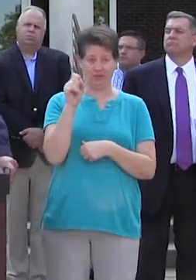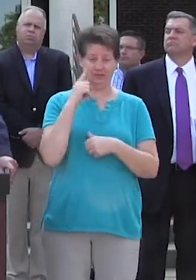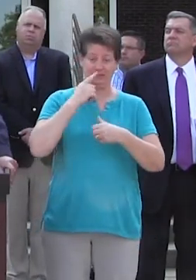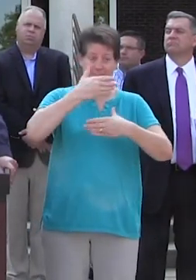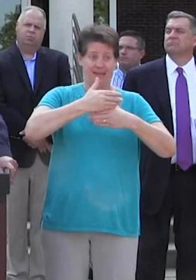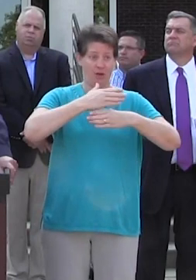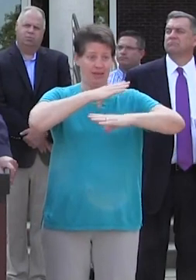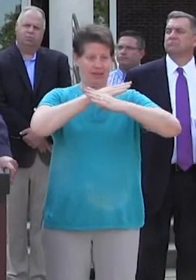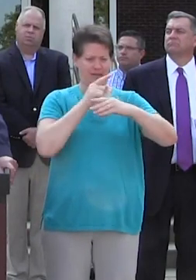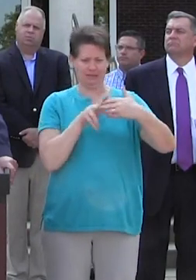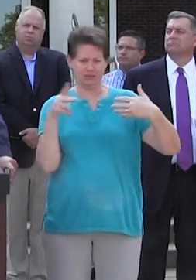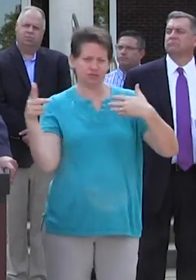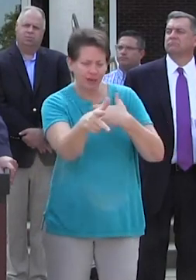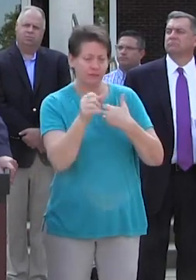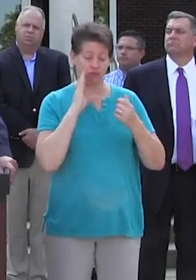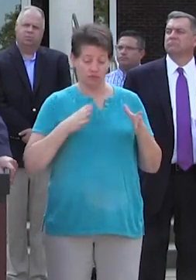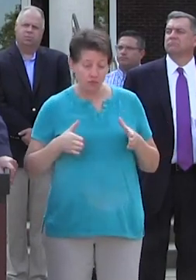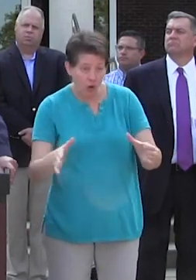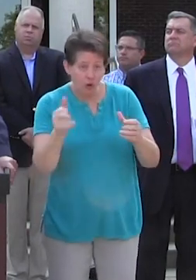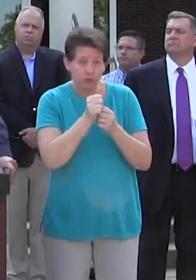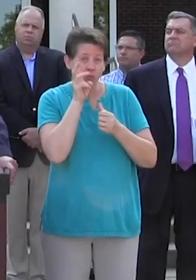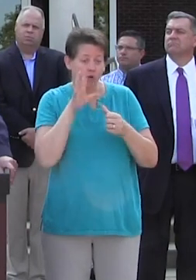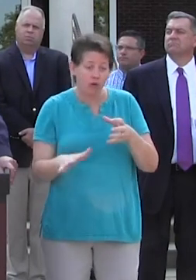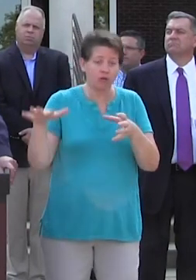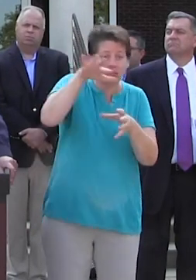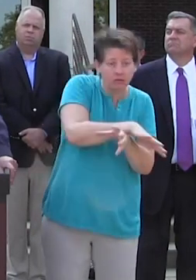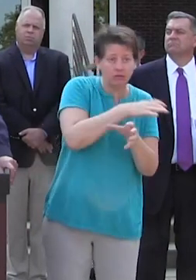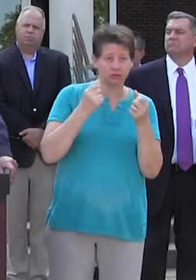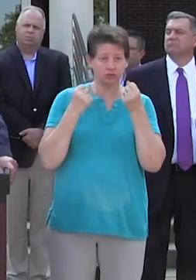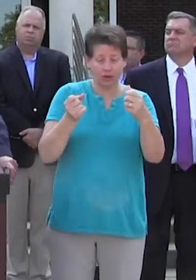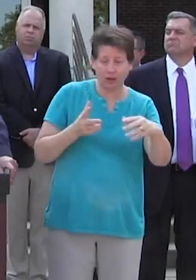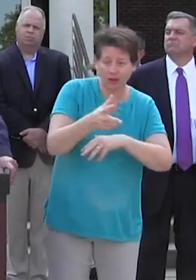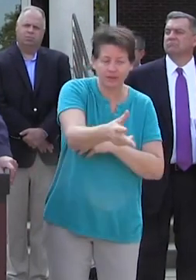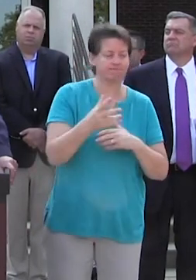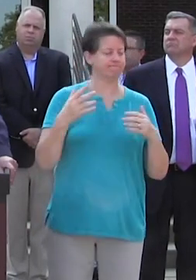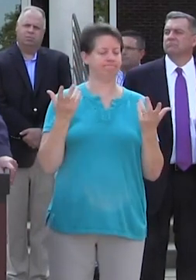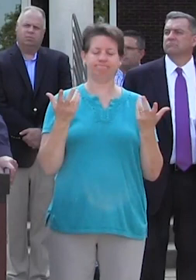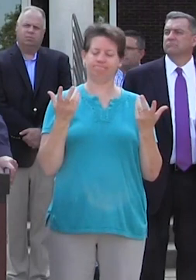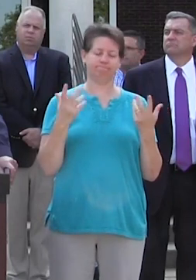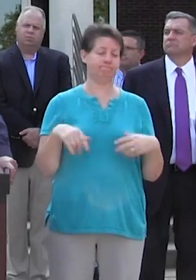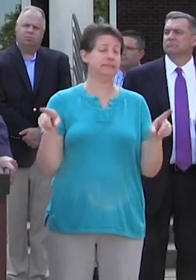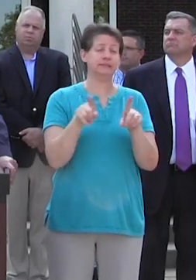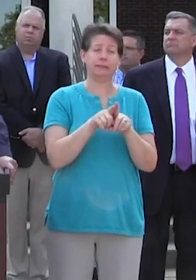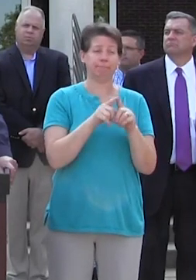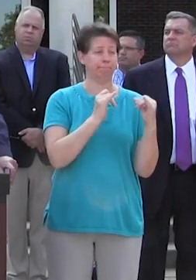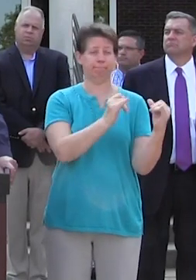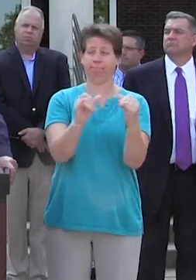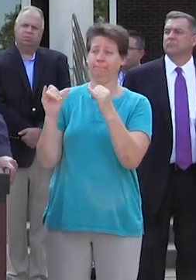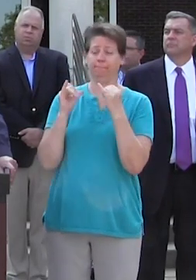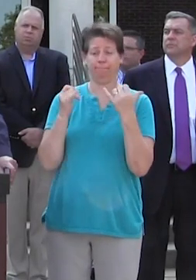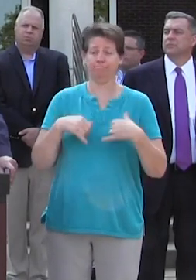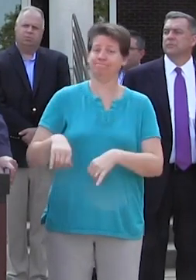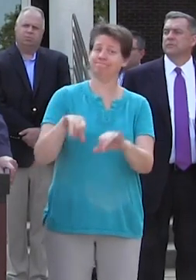barricades or driving over roads that are covered with water, and the same applies to everyone.